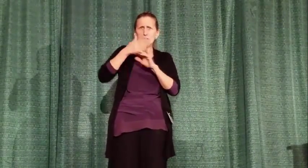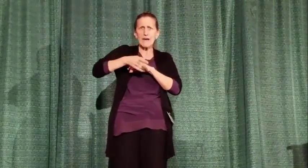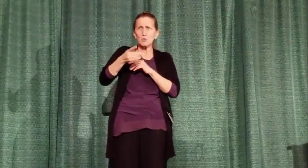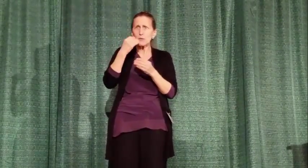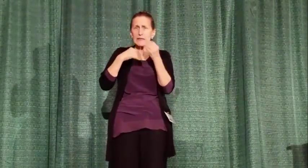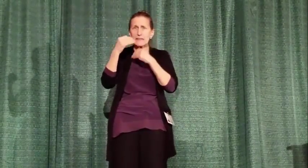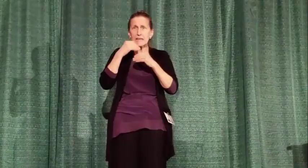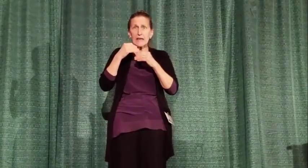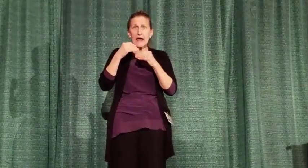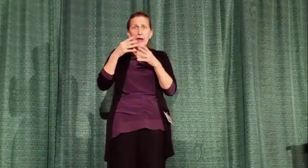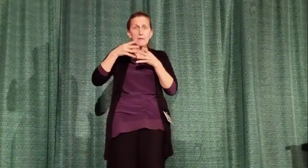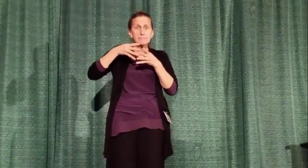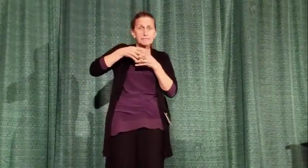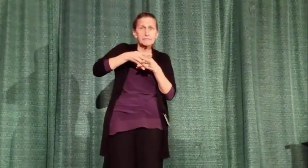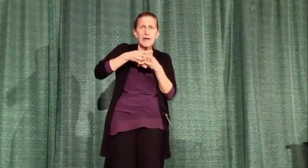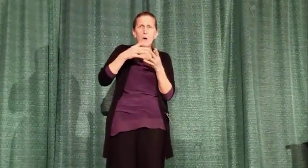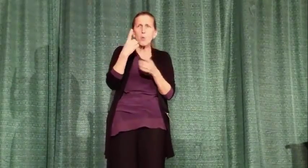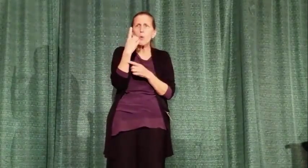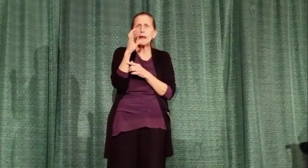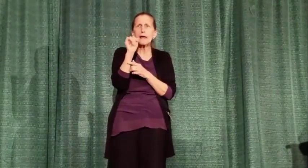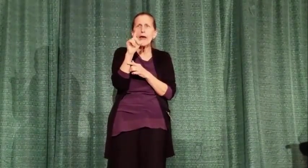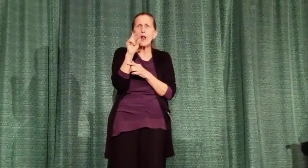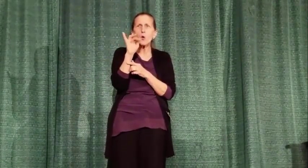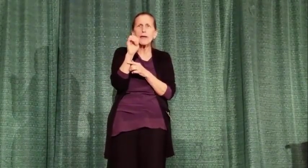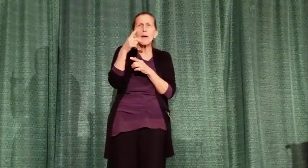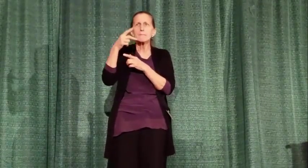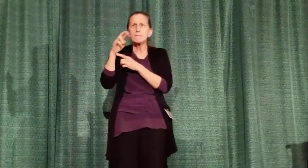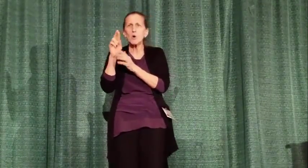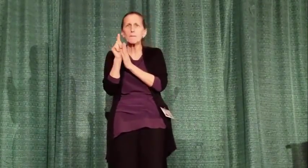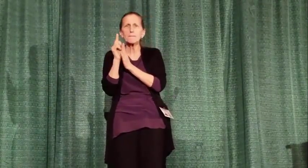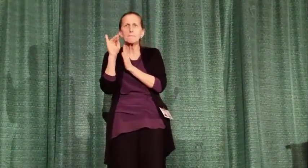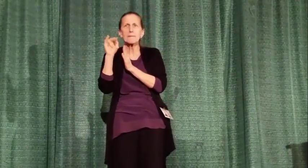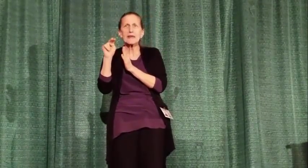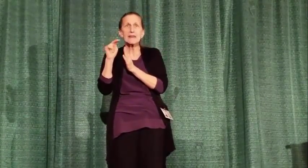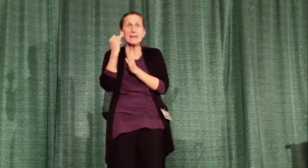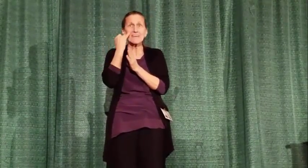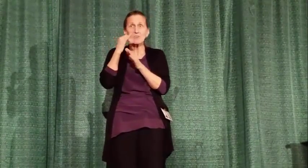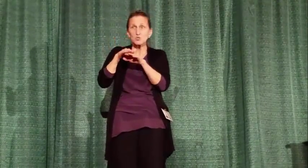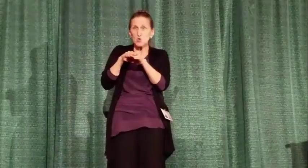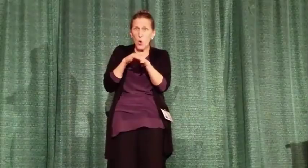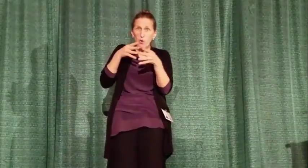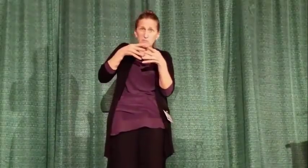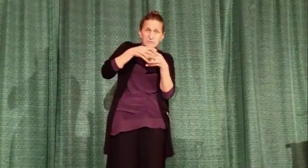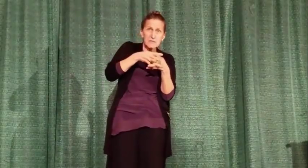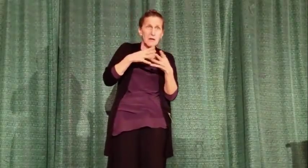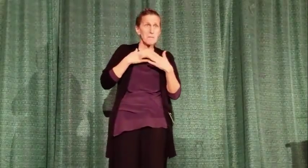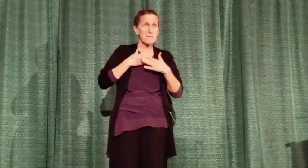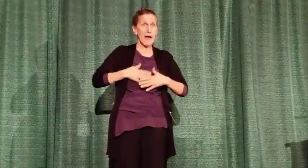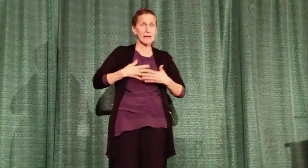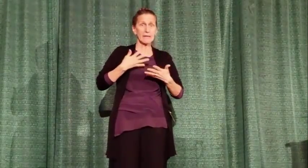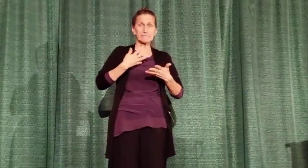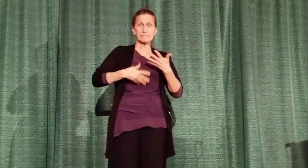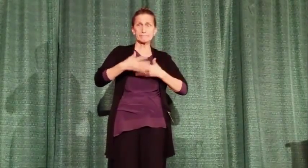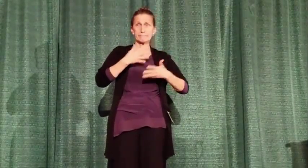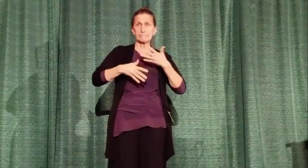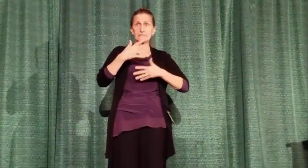They're coming into the bloodstream about 1 calorie per minute. If the calories come in slowly, the body can preferentially burn it